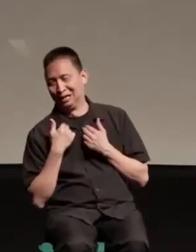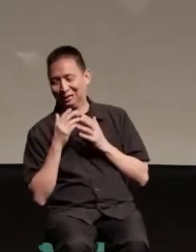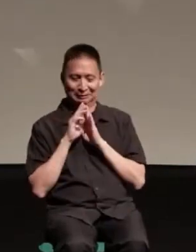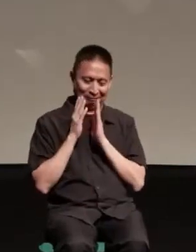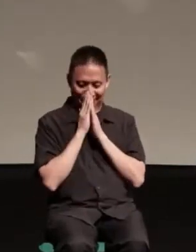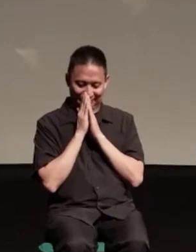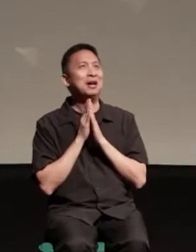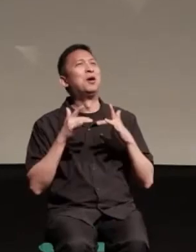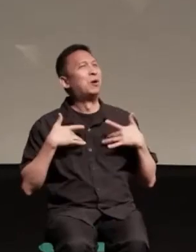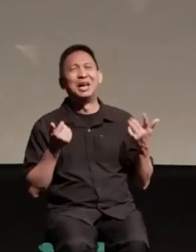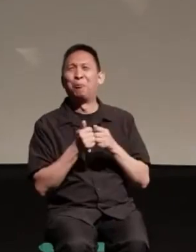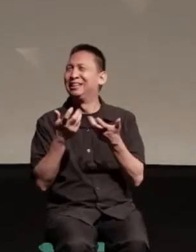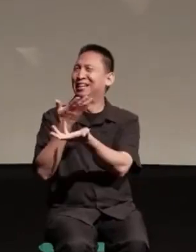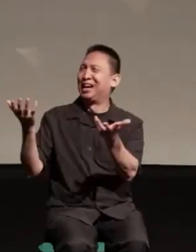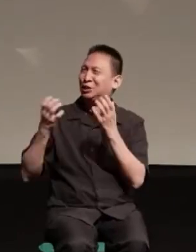on with the Zoomers?